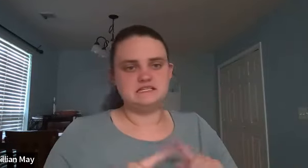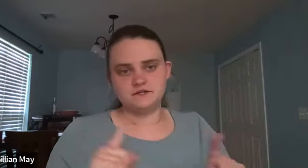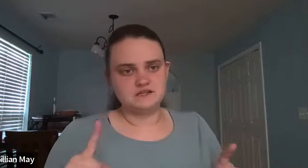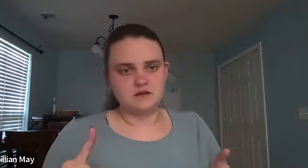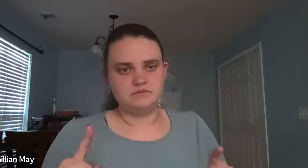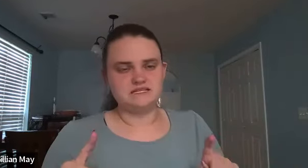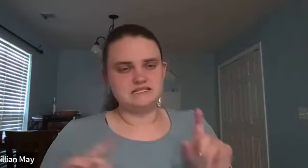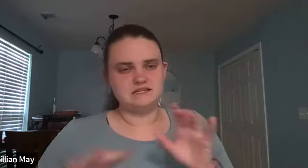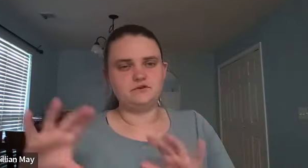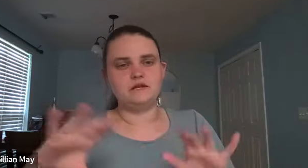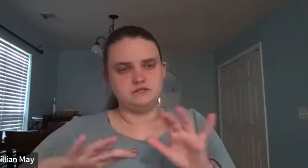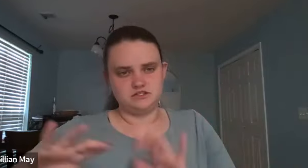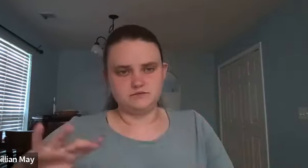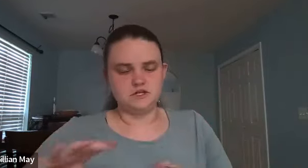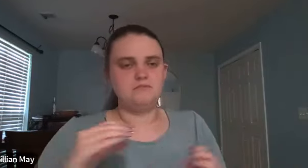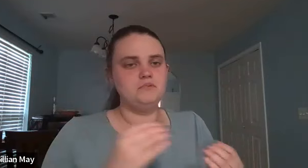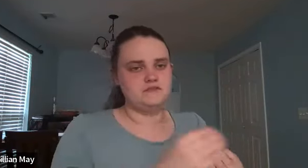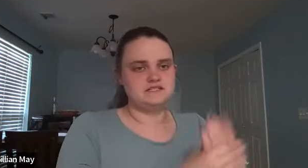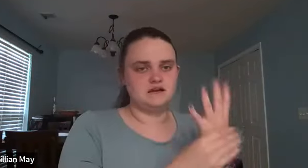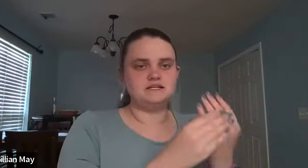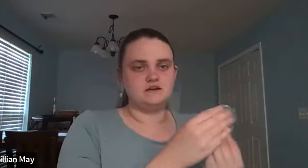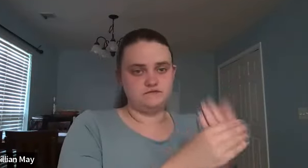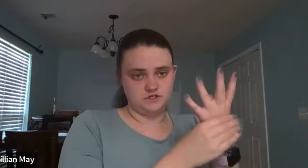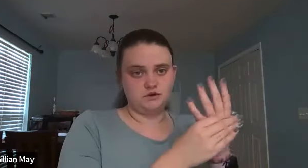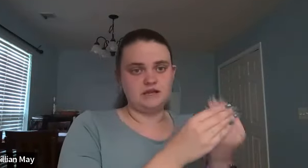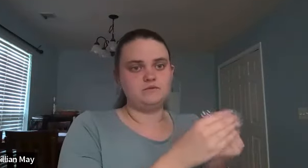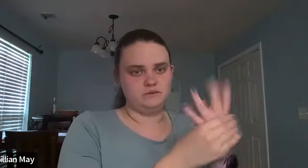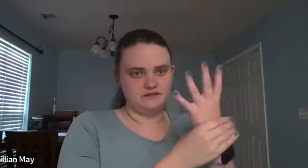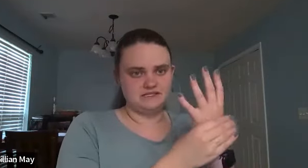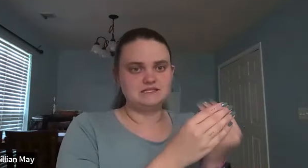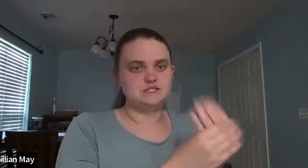different sign because that's a different description. But the sign itself for spring would be this, spring.